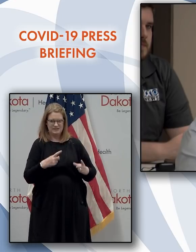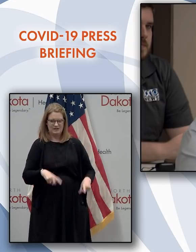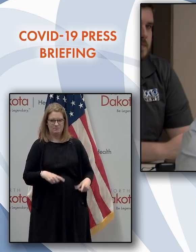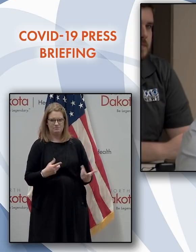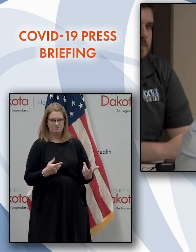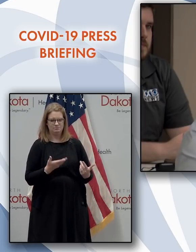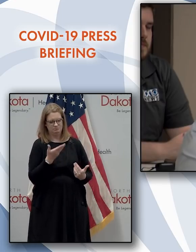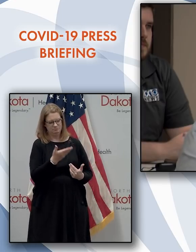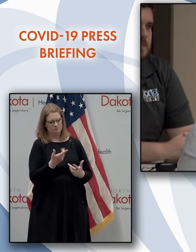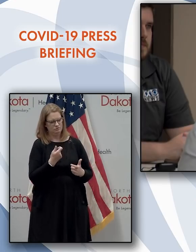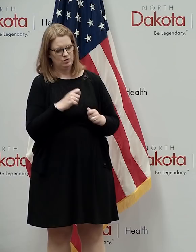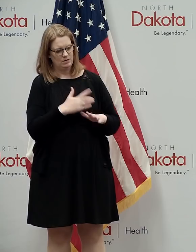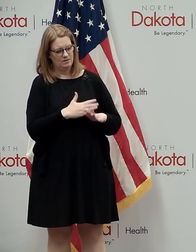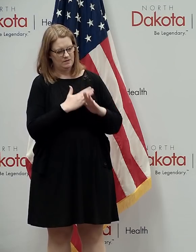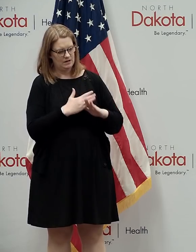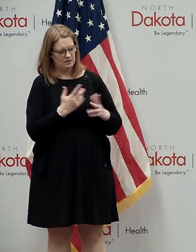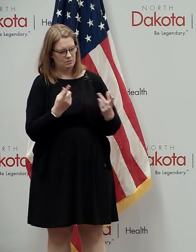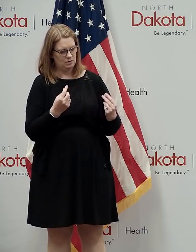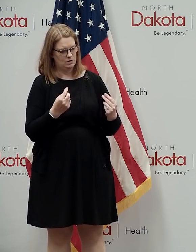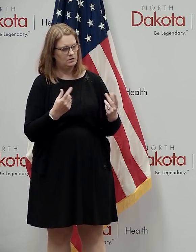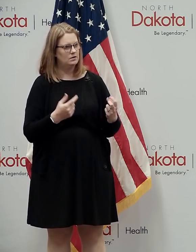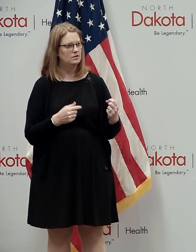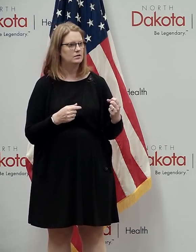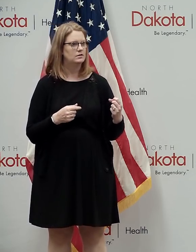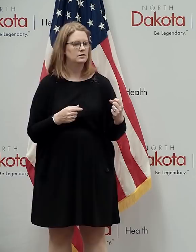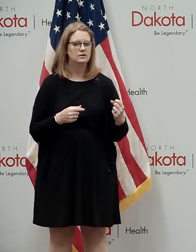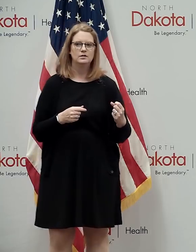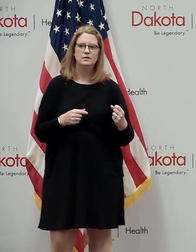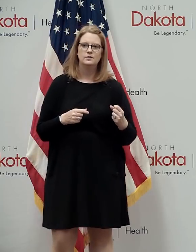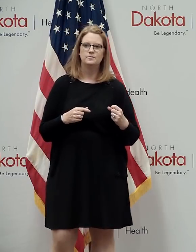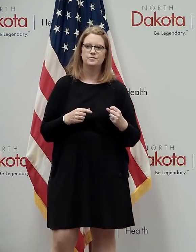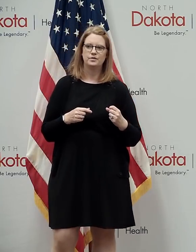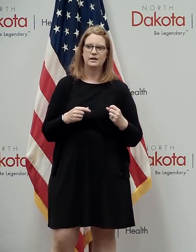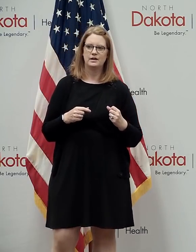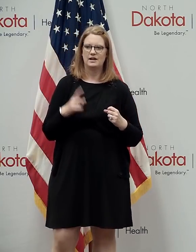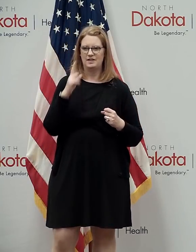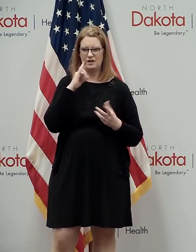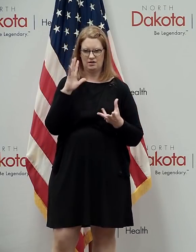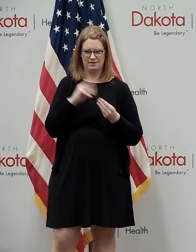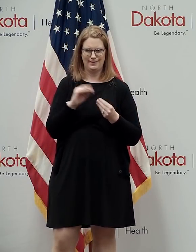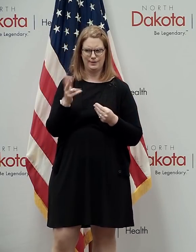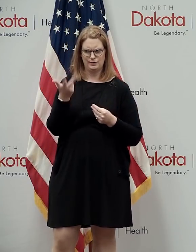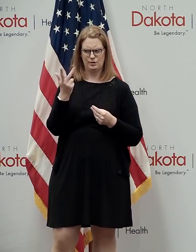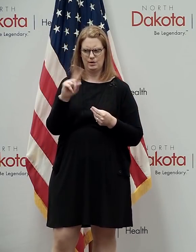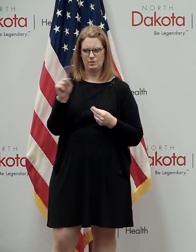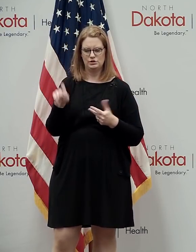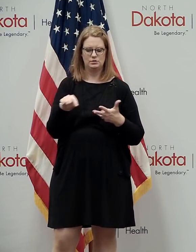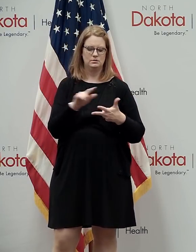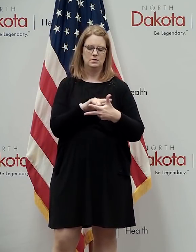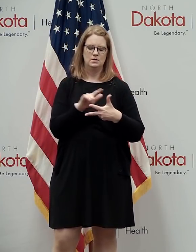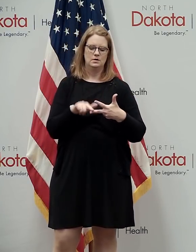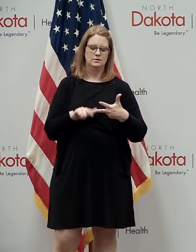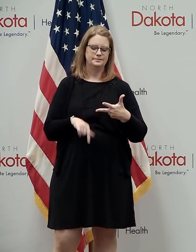to try and prevent it? Well, take your 2 questions there, or 3 questions, I think. One is, are we in touch